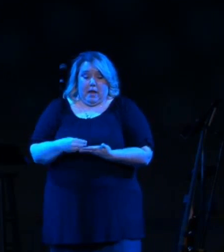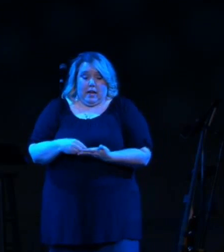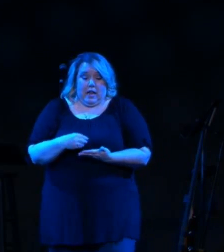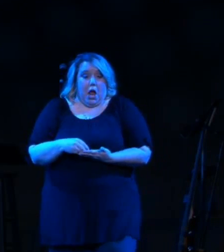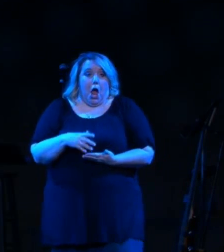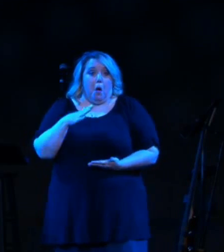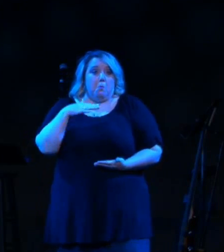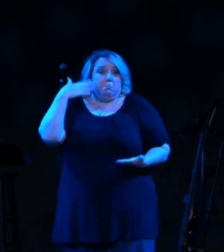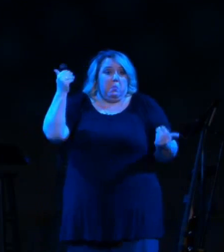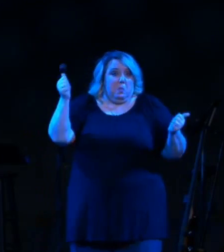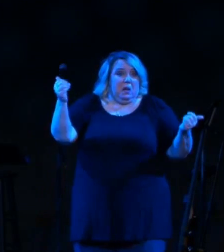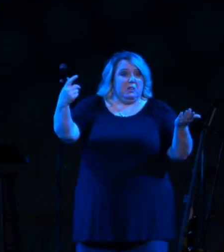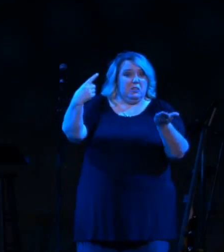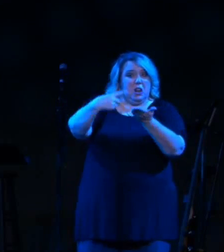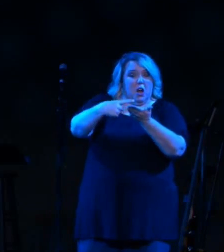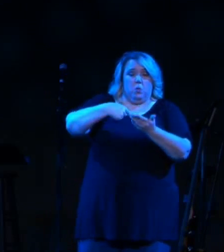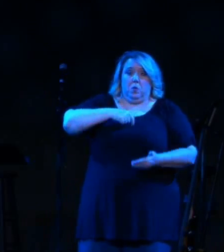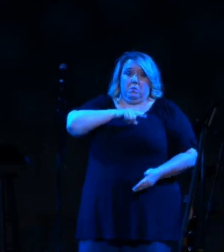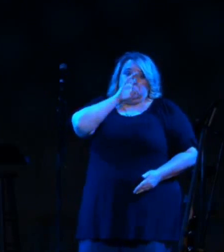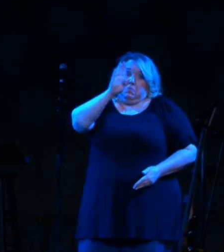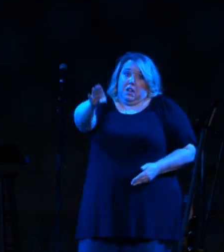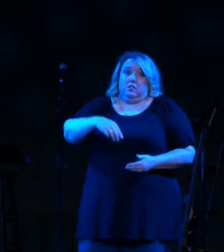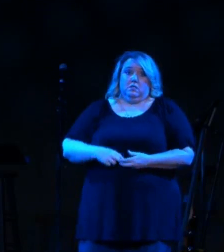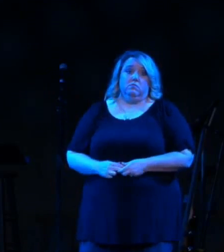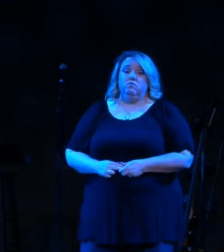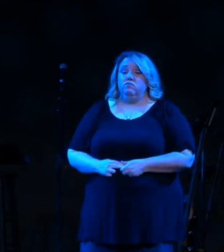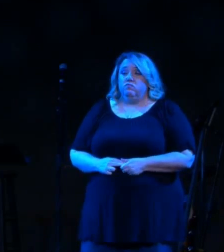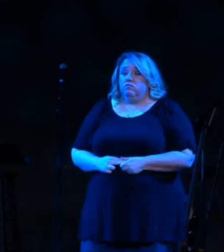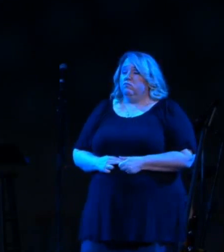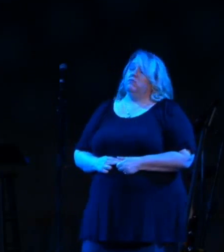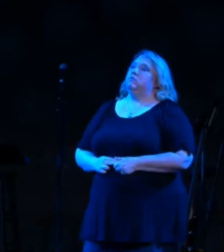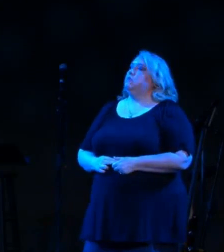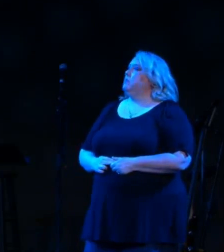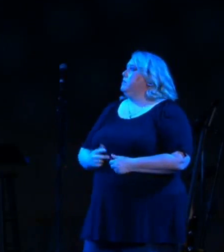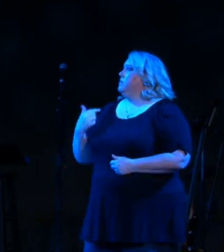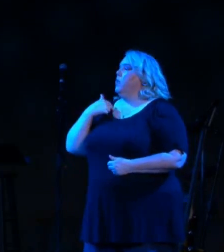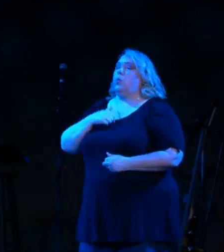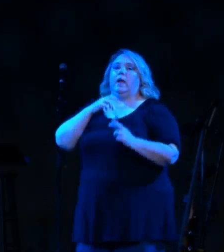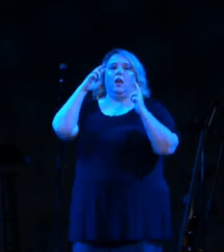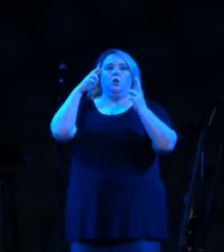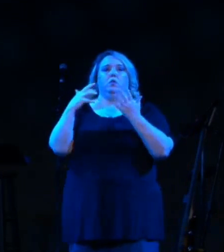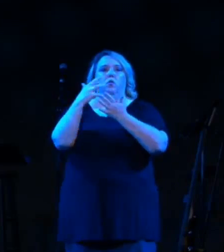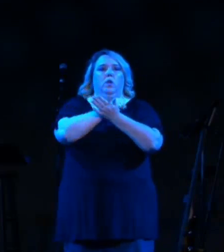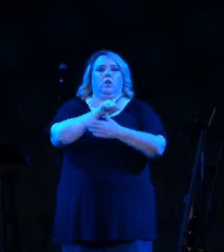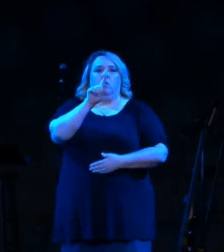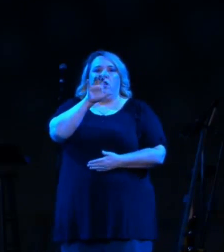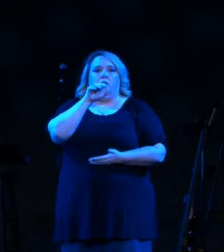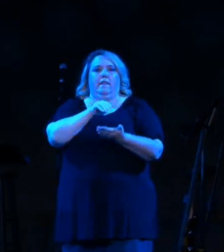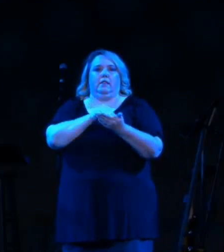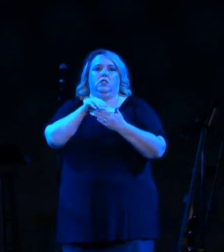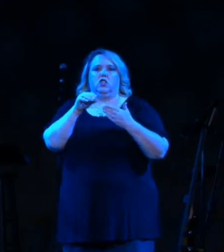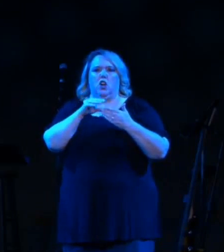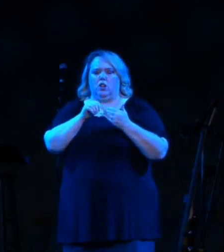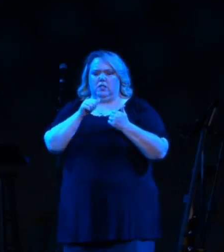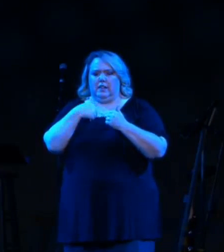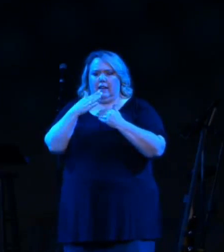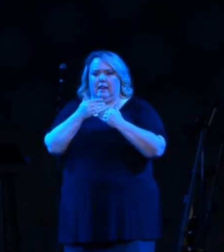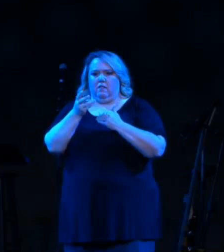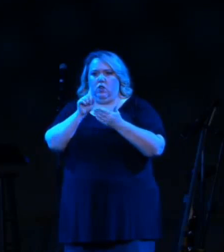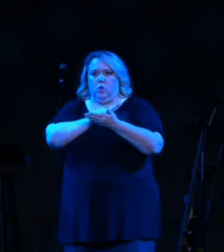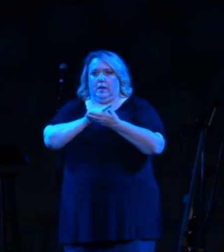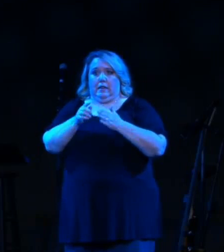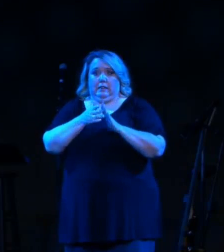money. We're very blunt about money. We hope to raise $100,000 in the next few